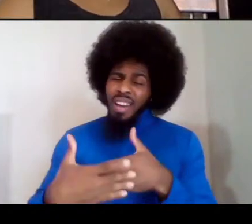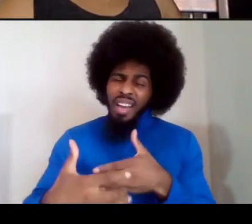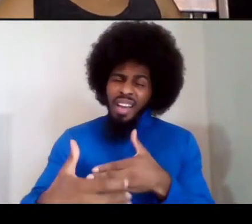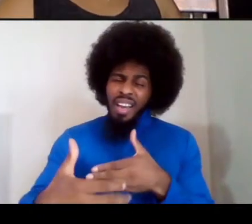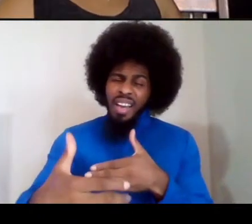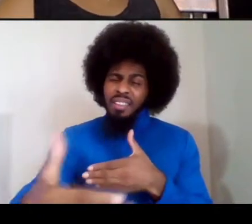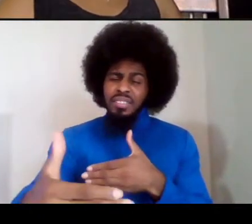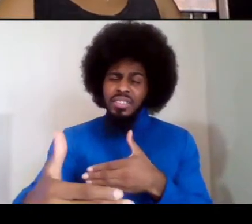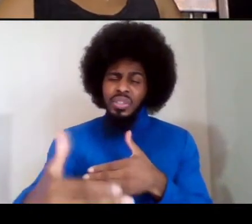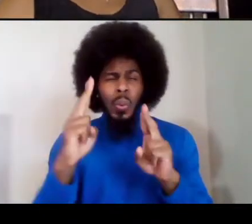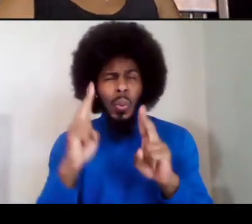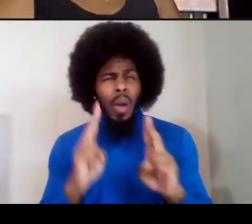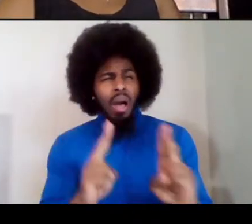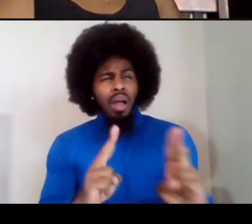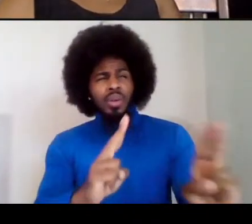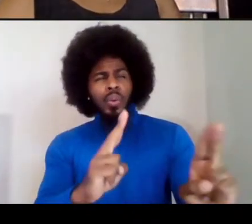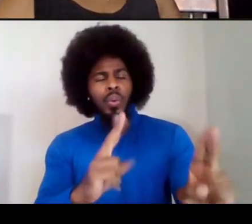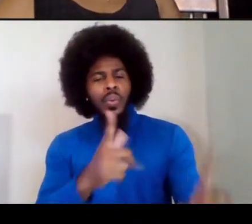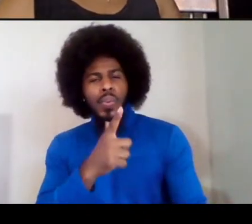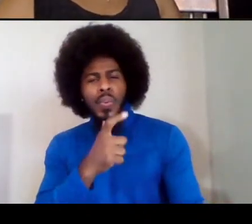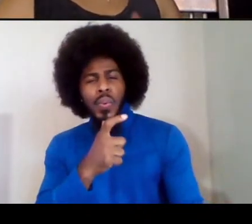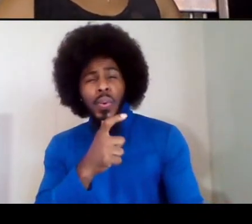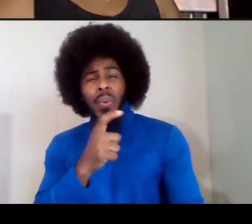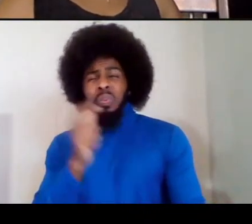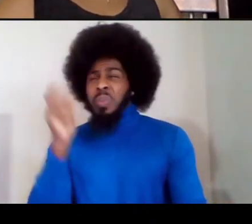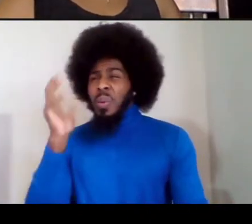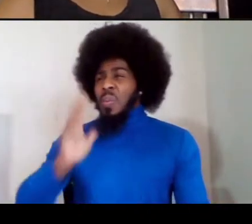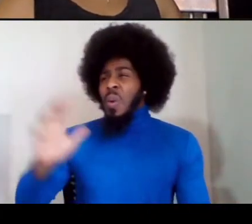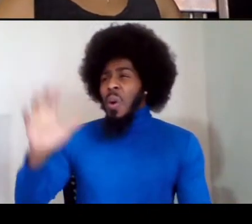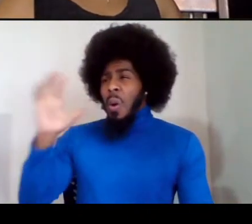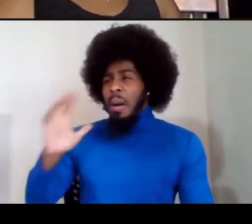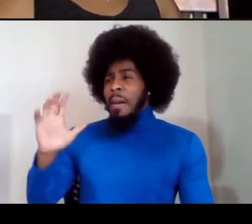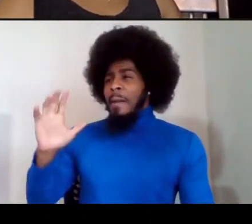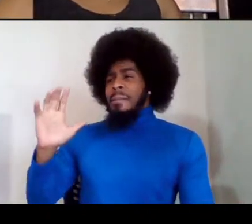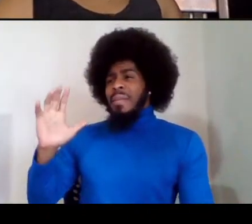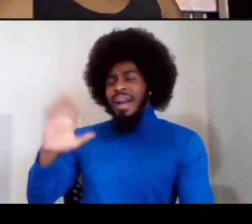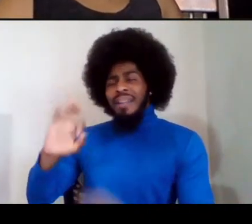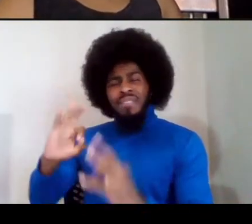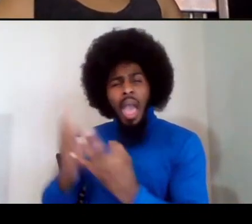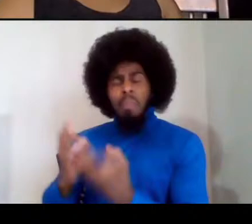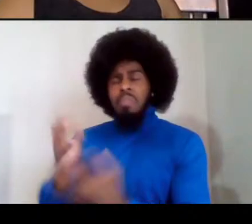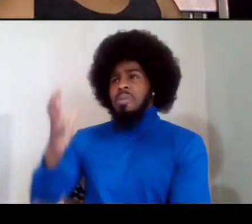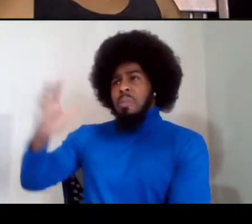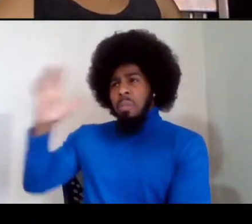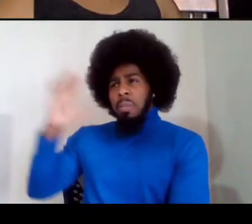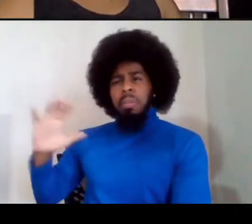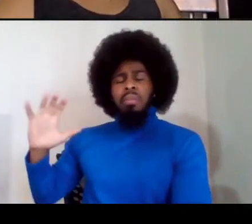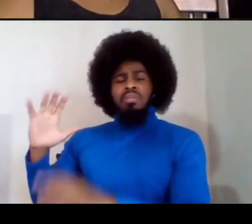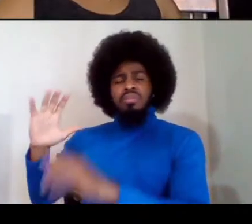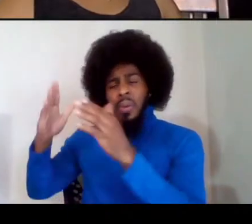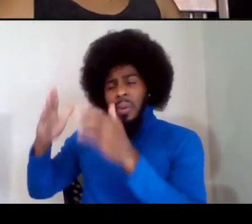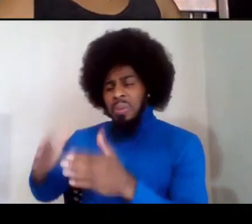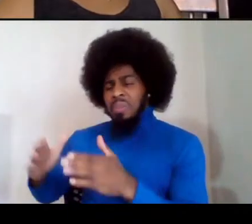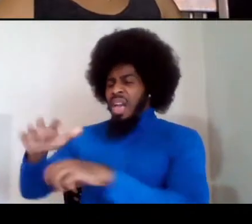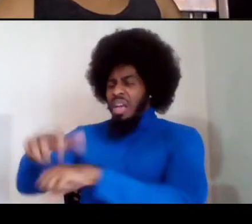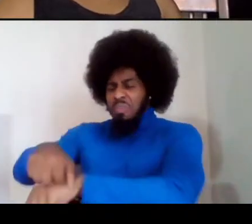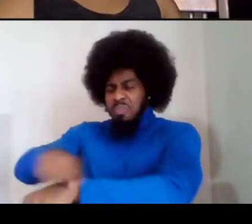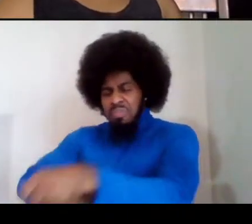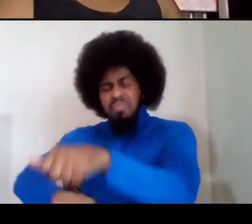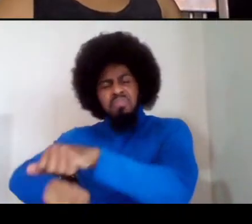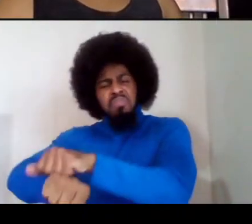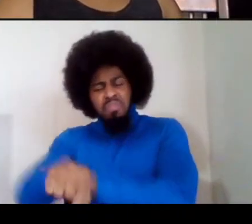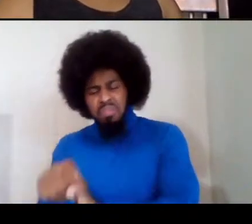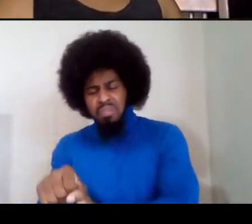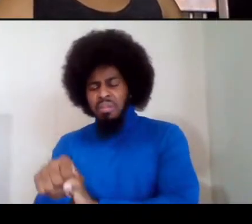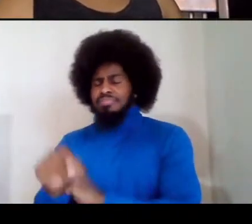who came before me and have toiled to make it possible for me to be present on this land. Today, I give homage